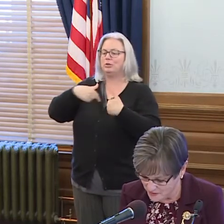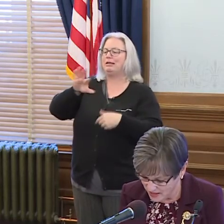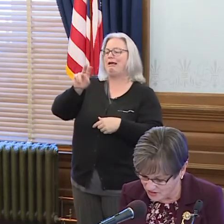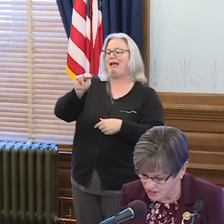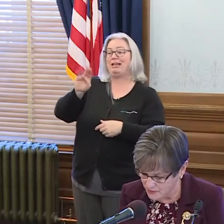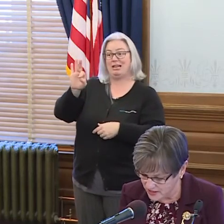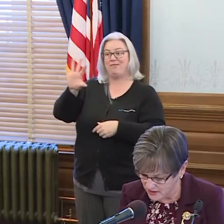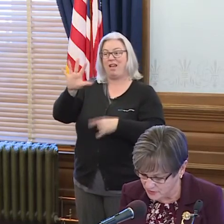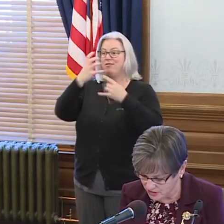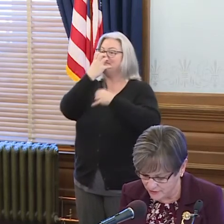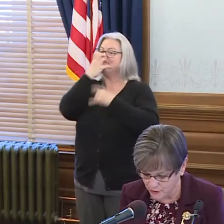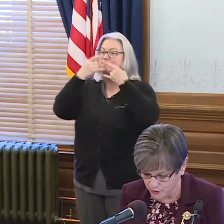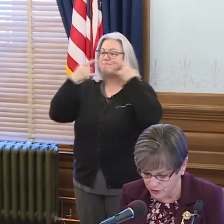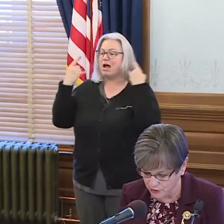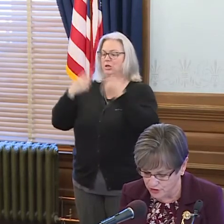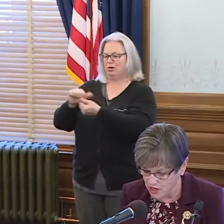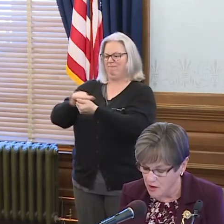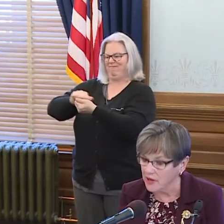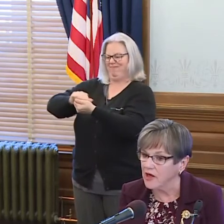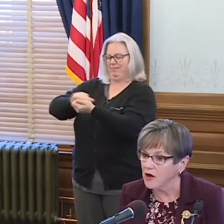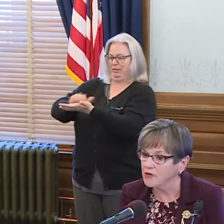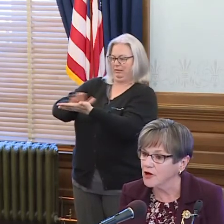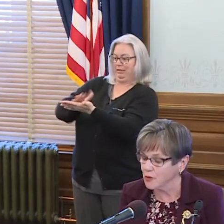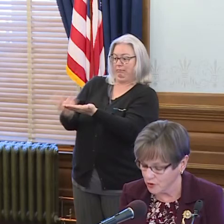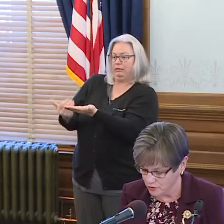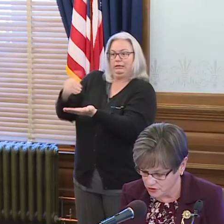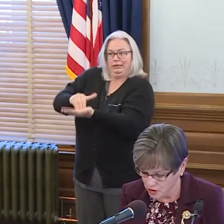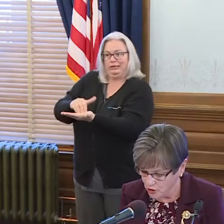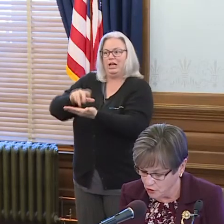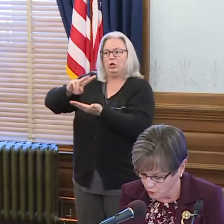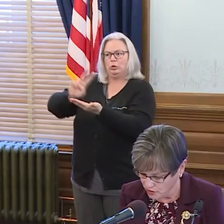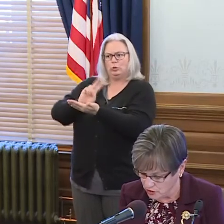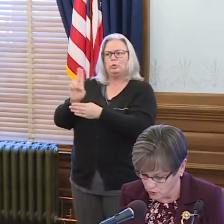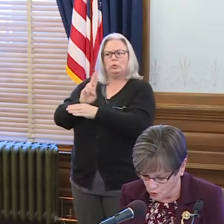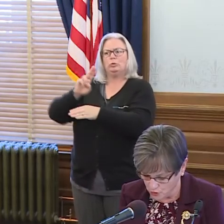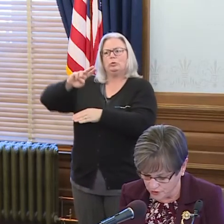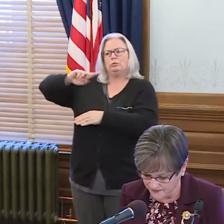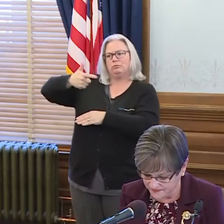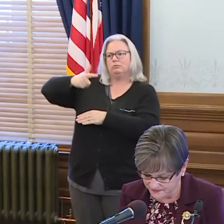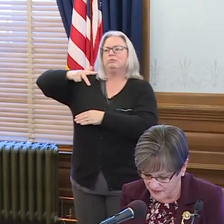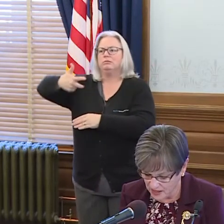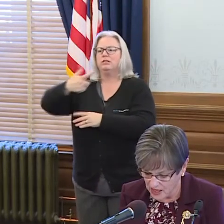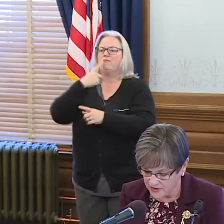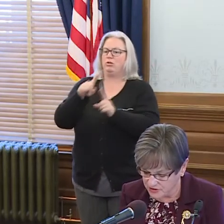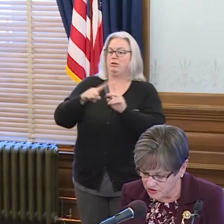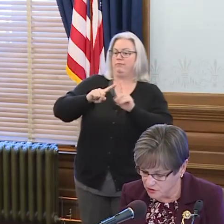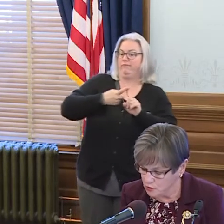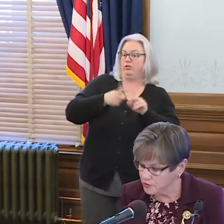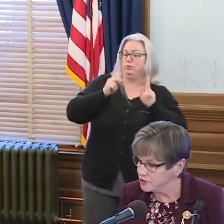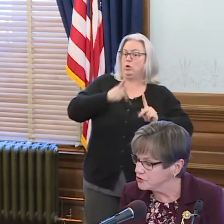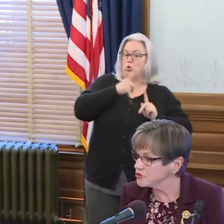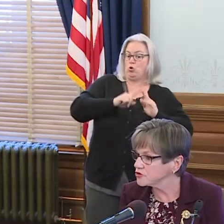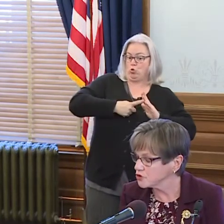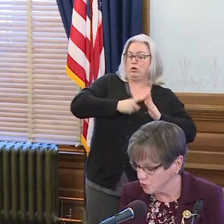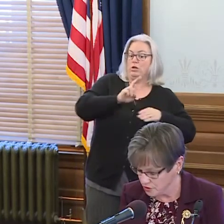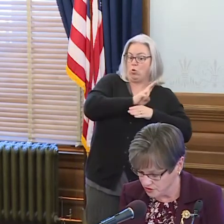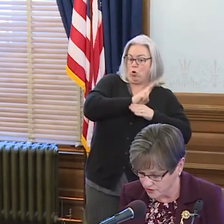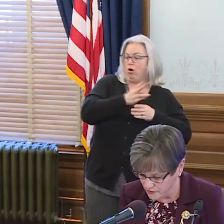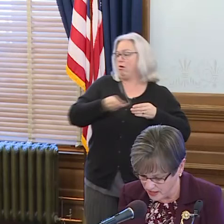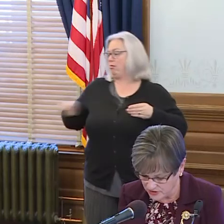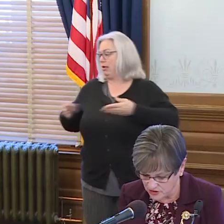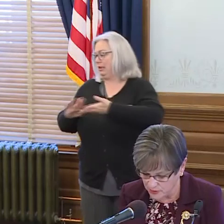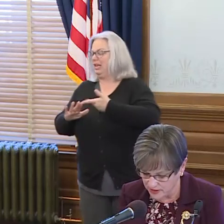N95 masks and make them safe for reuse by the healthcare workers who originally wore them. The system will reduce the